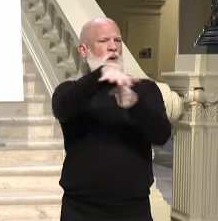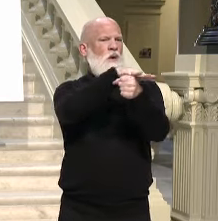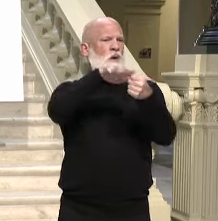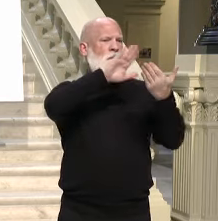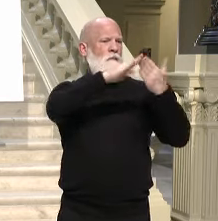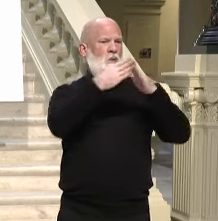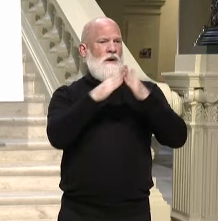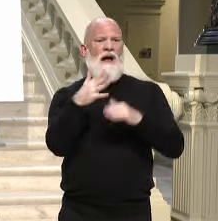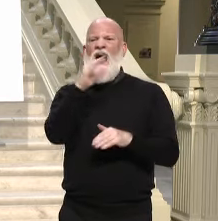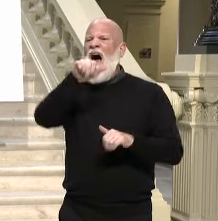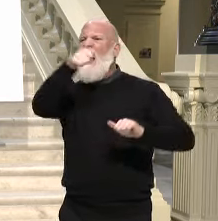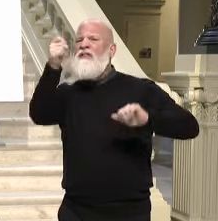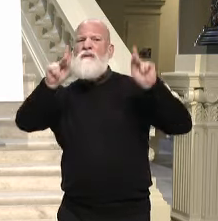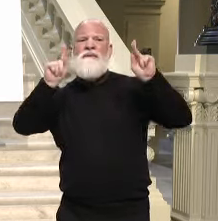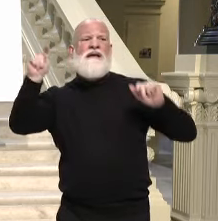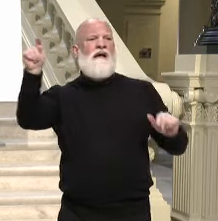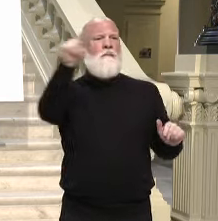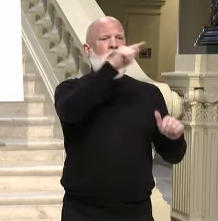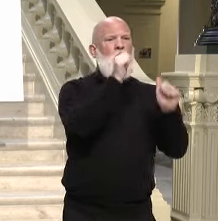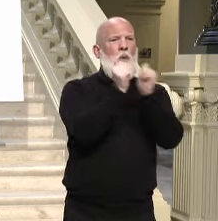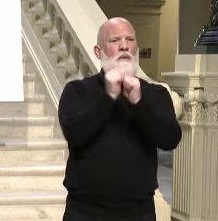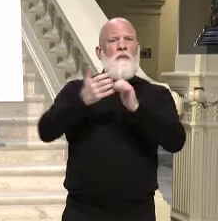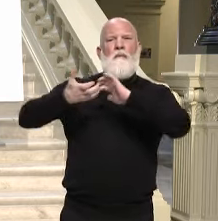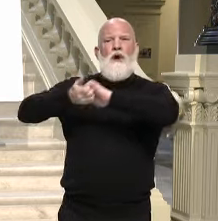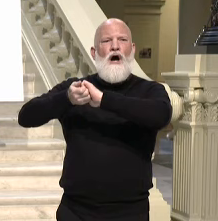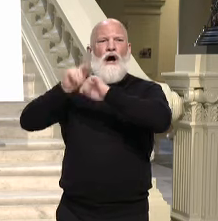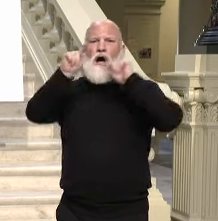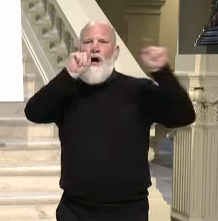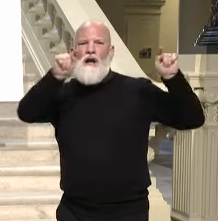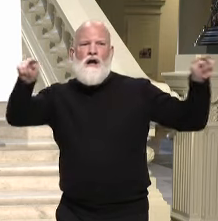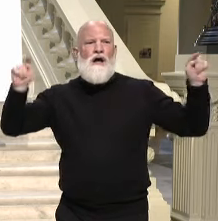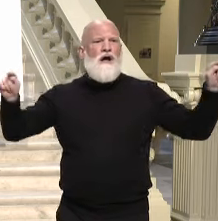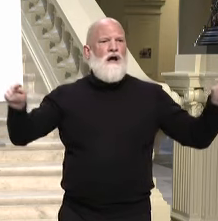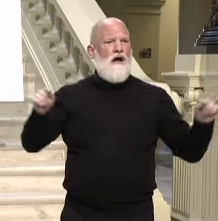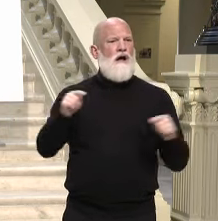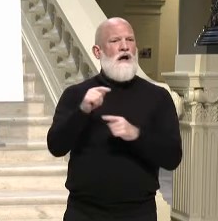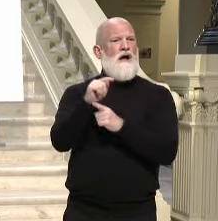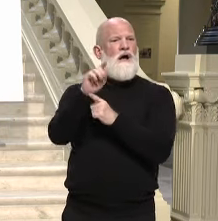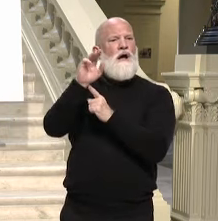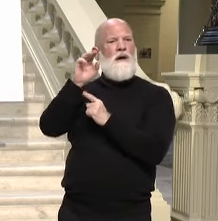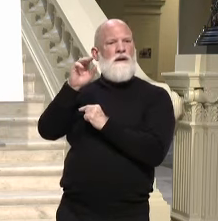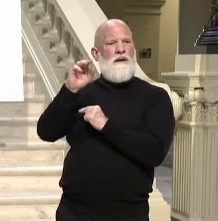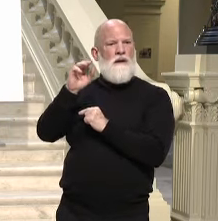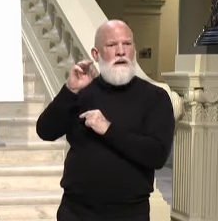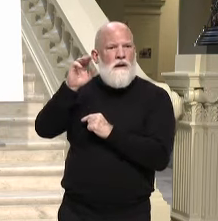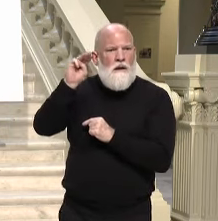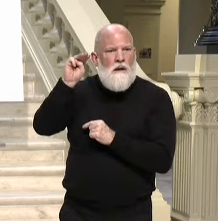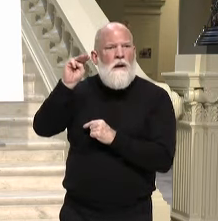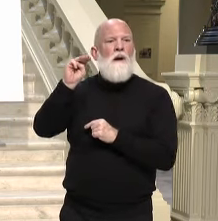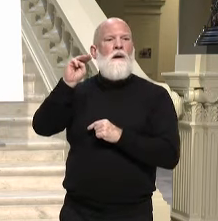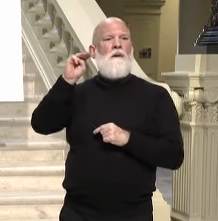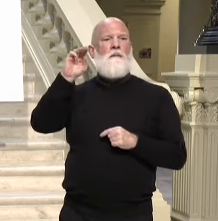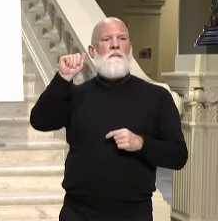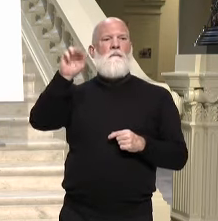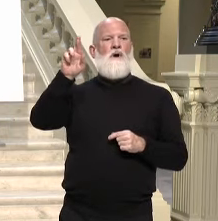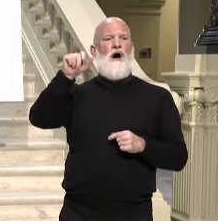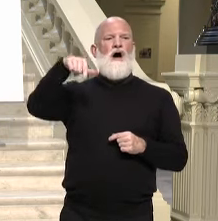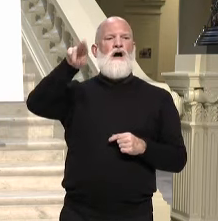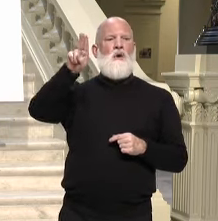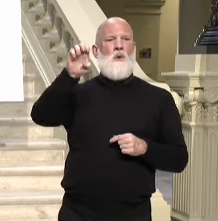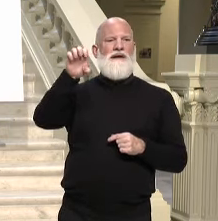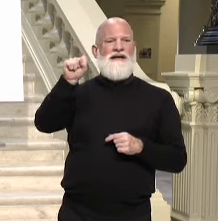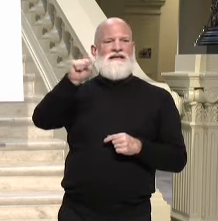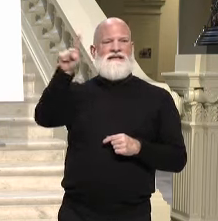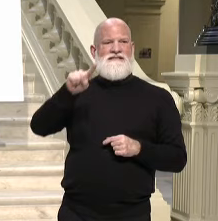has been working with his partnership in the Latino community. And so we got to do the same thing for everybody. I think the